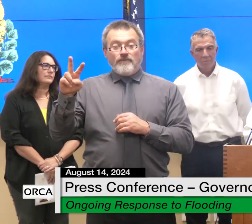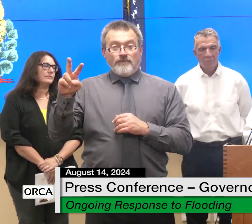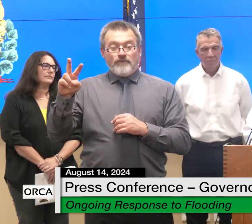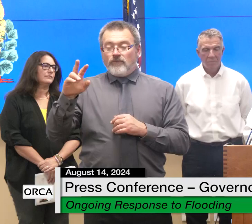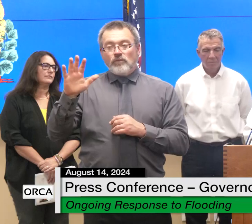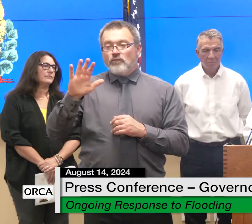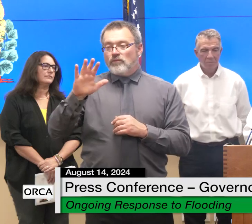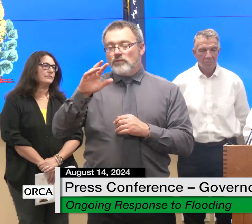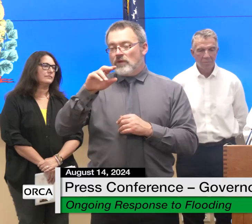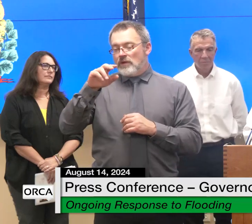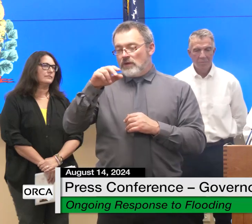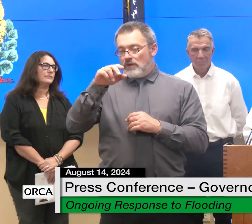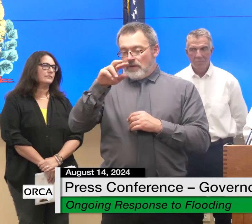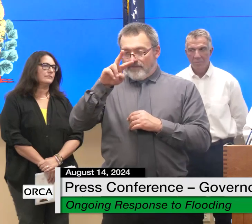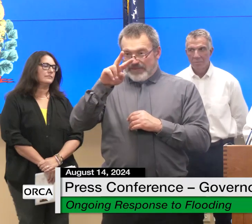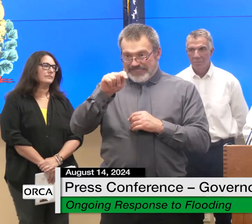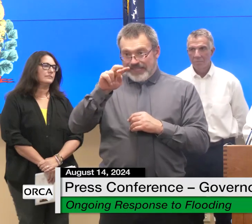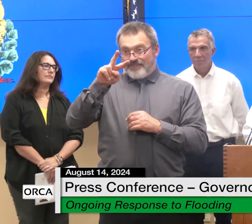www.vtvoad.org.